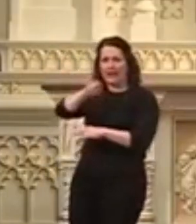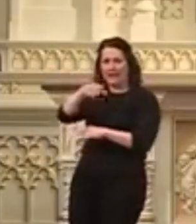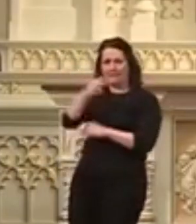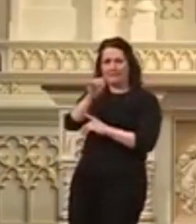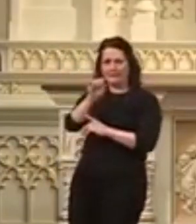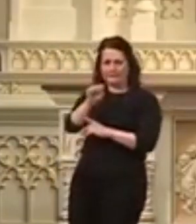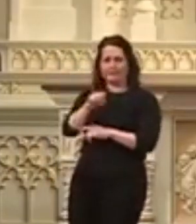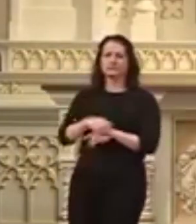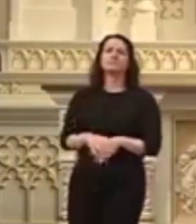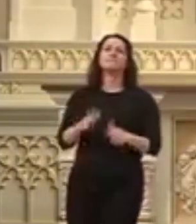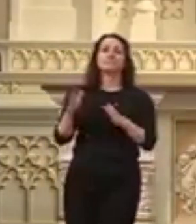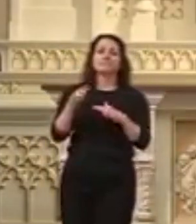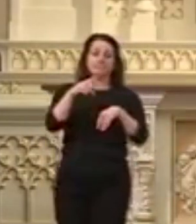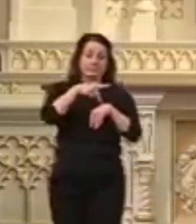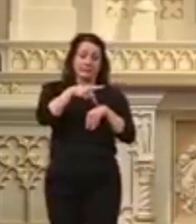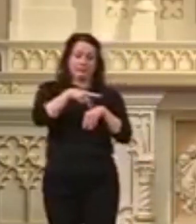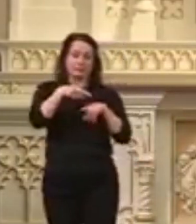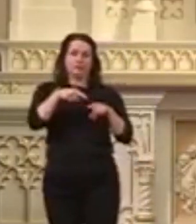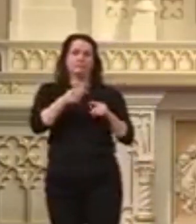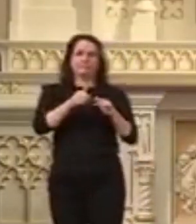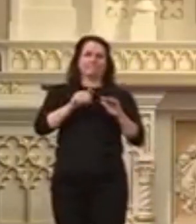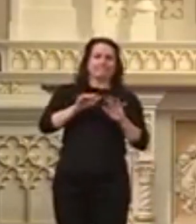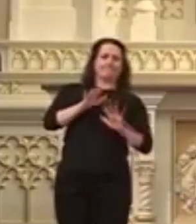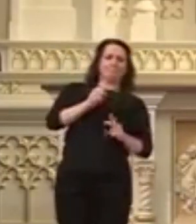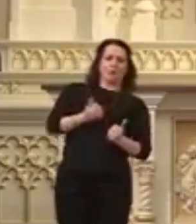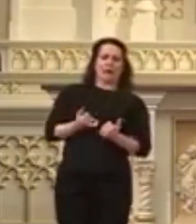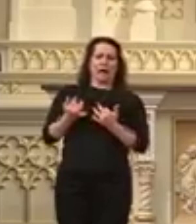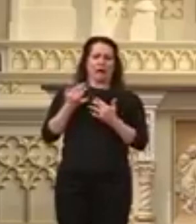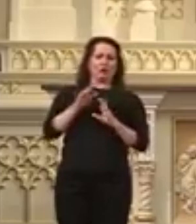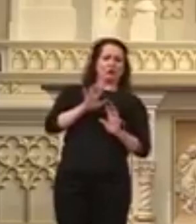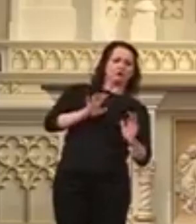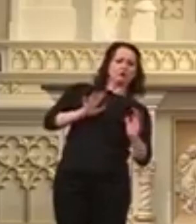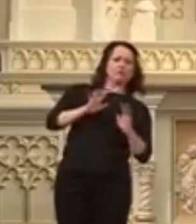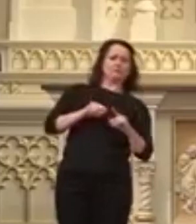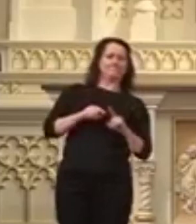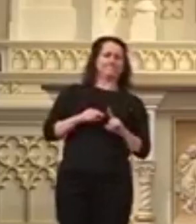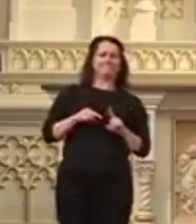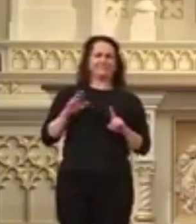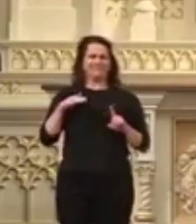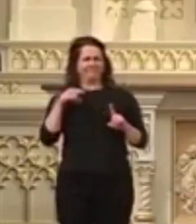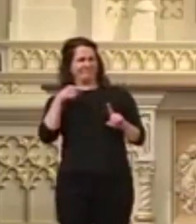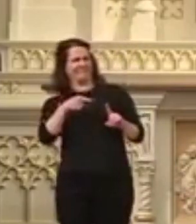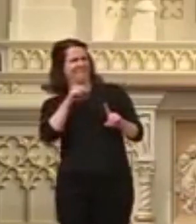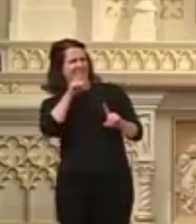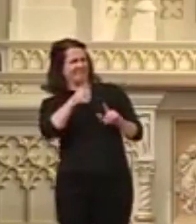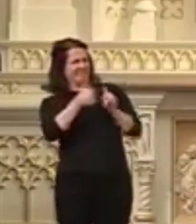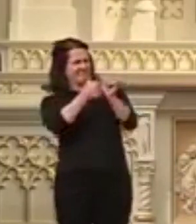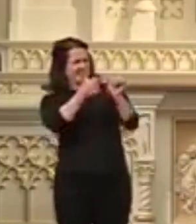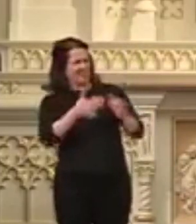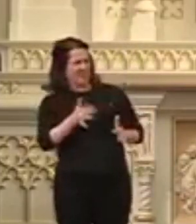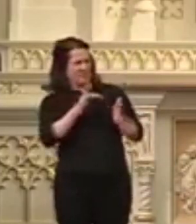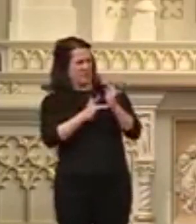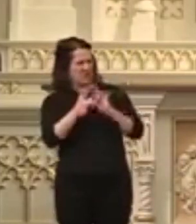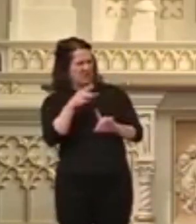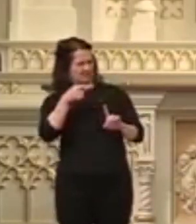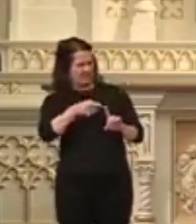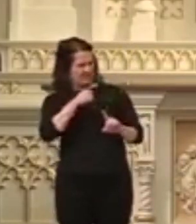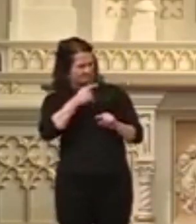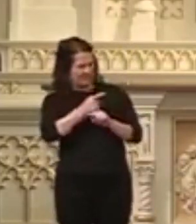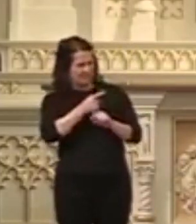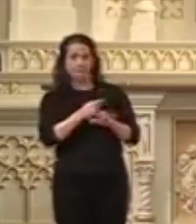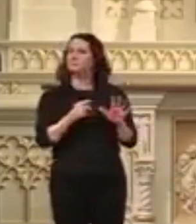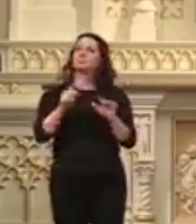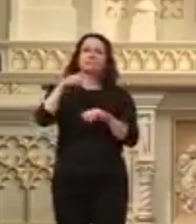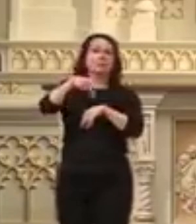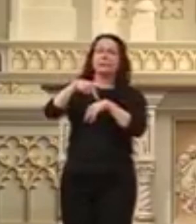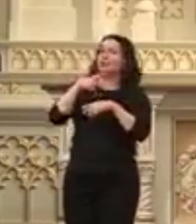there keeping warm, and they said to him, you are not one of his disciples, are you? He